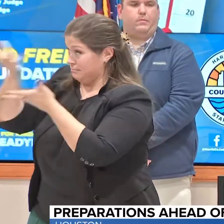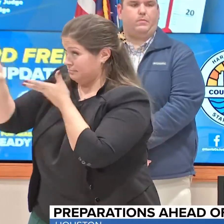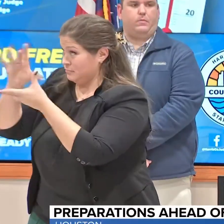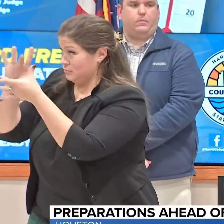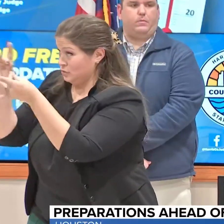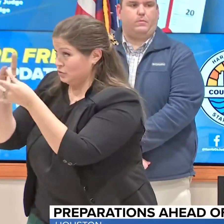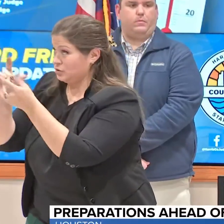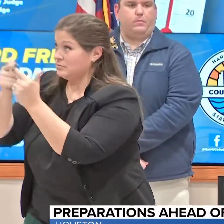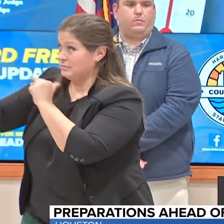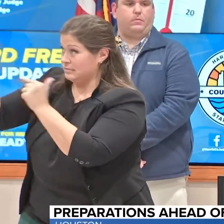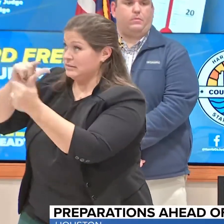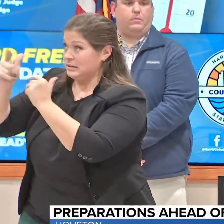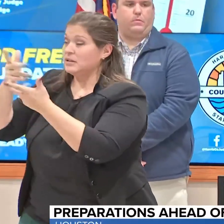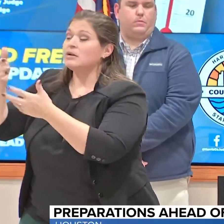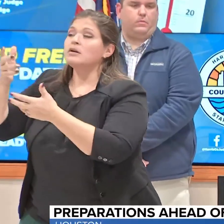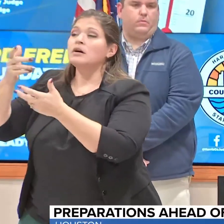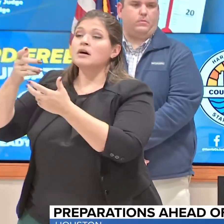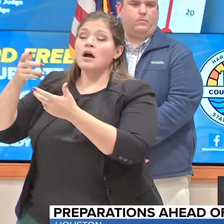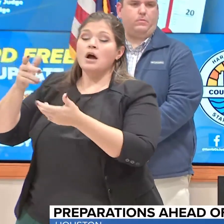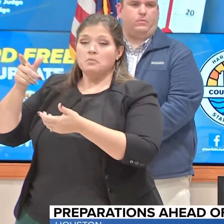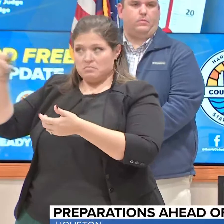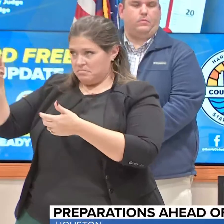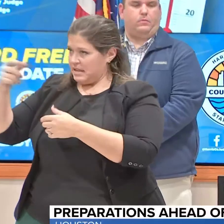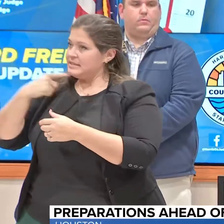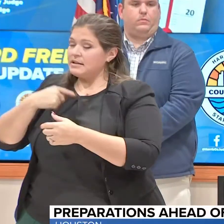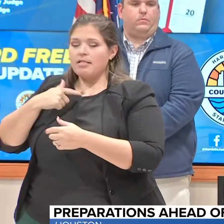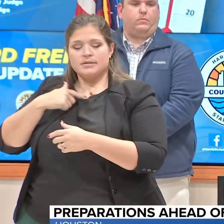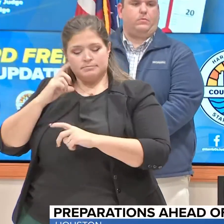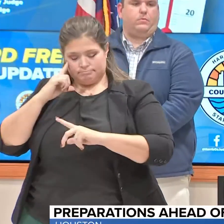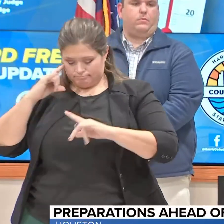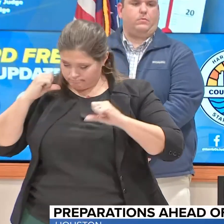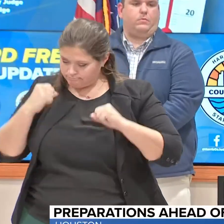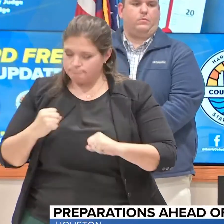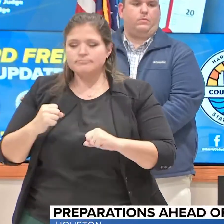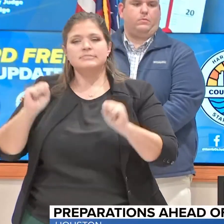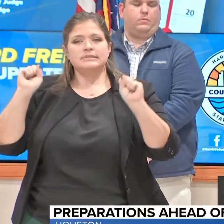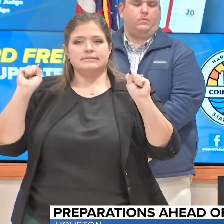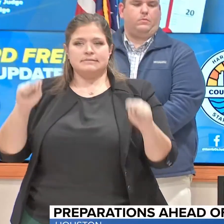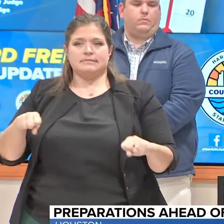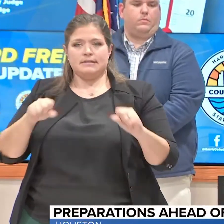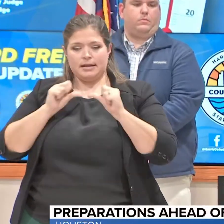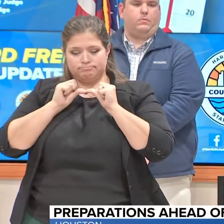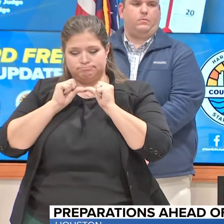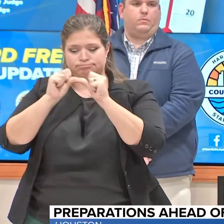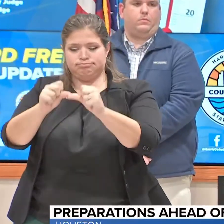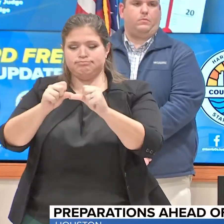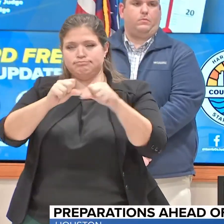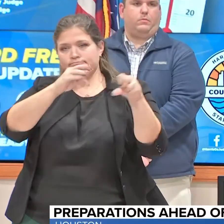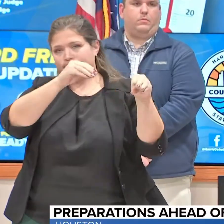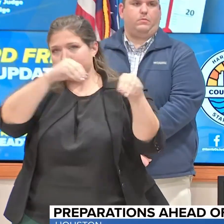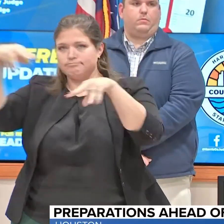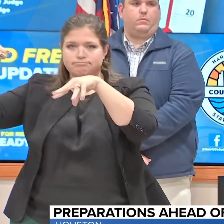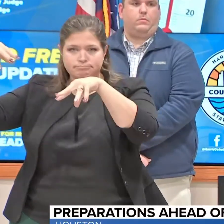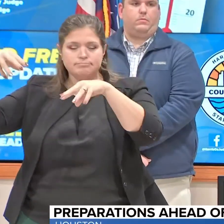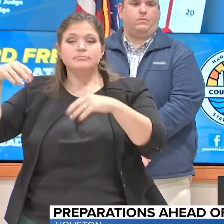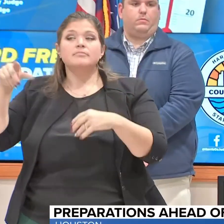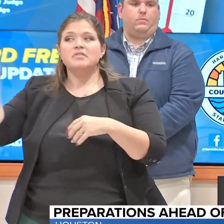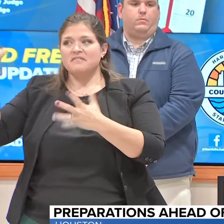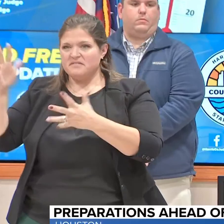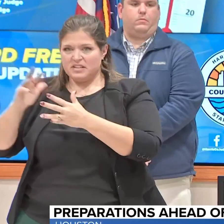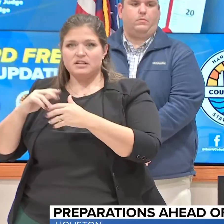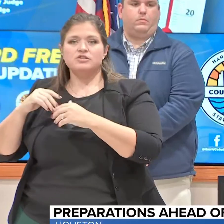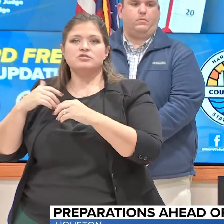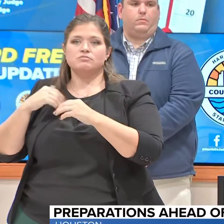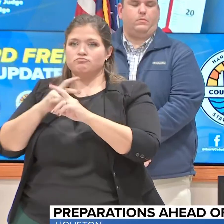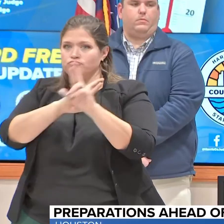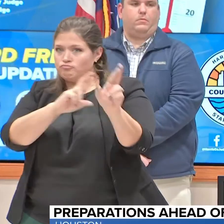gone there, but my team has had those conversations directly with ERCOT, is that they have weatherized a lot of the facilities.